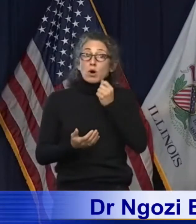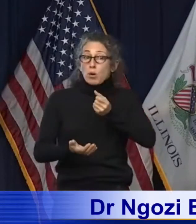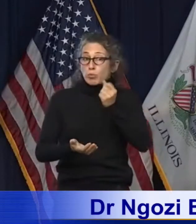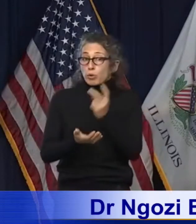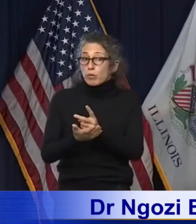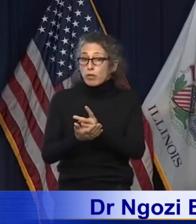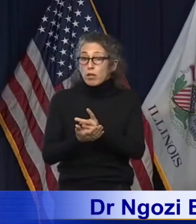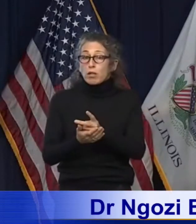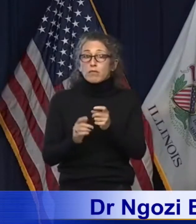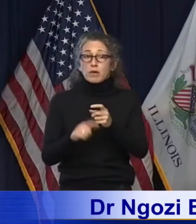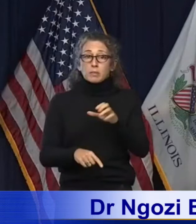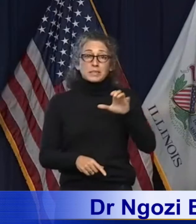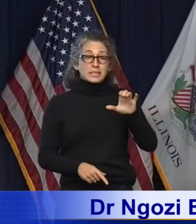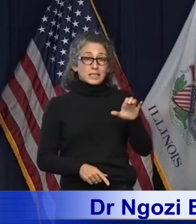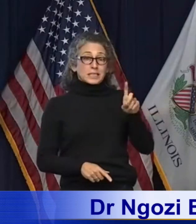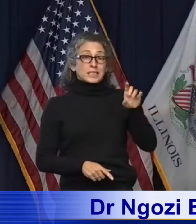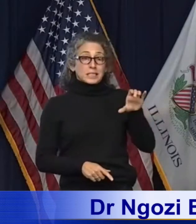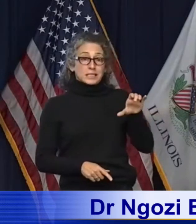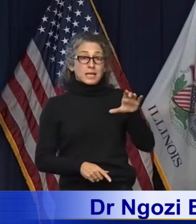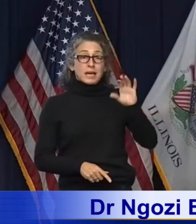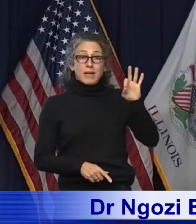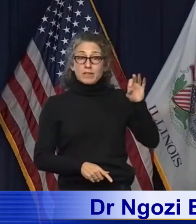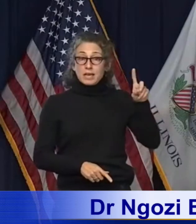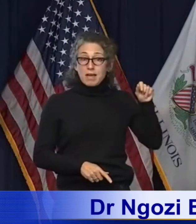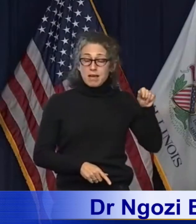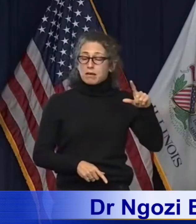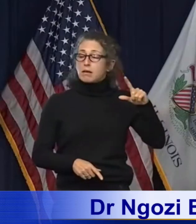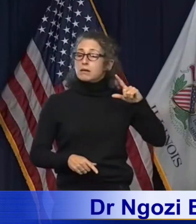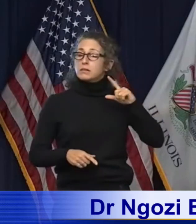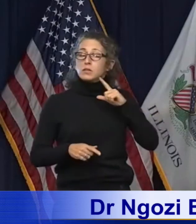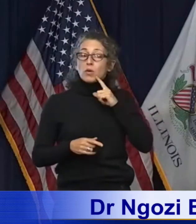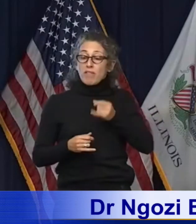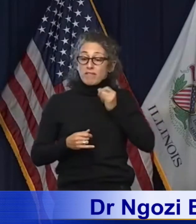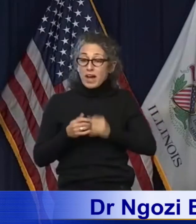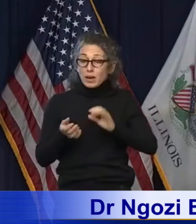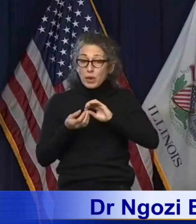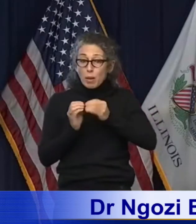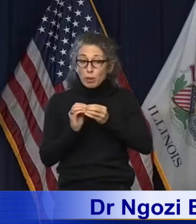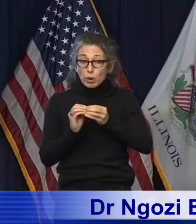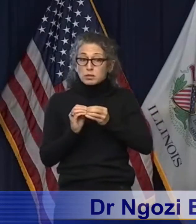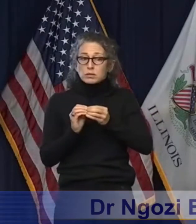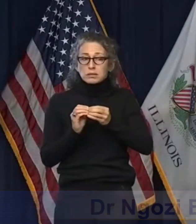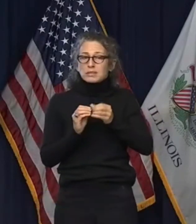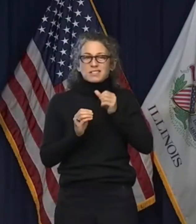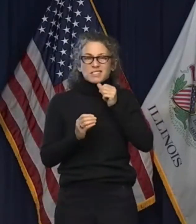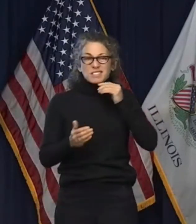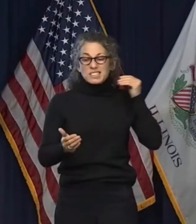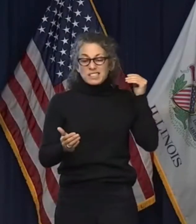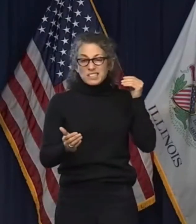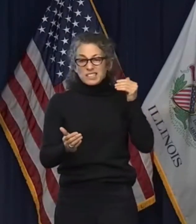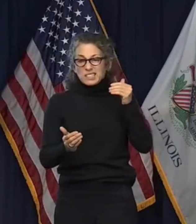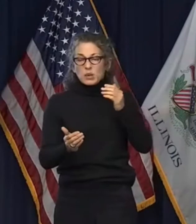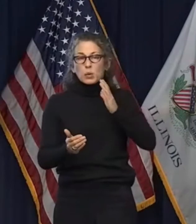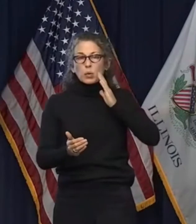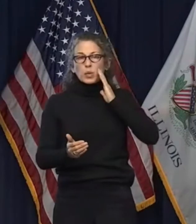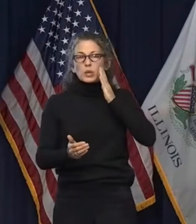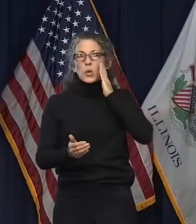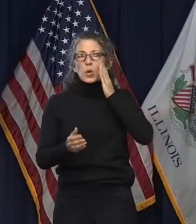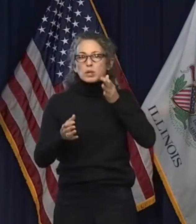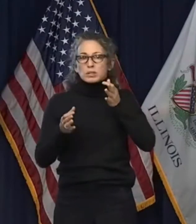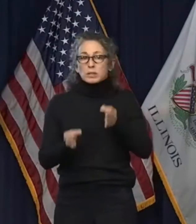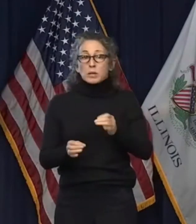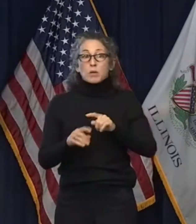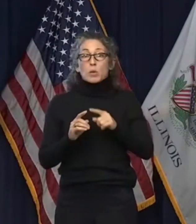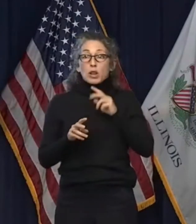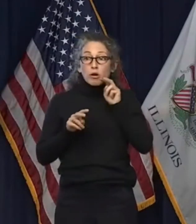waiting to see like finalized numbers, which may not be finalized till closer to the time. But we are very much looking forward to